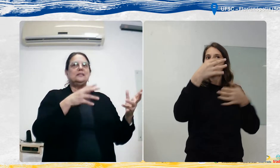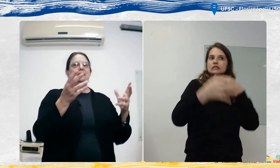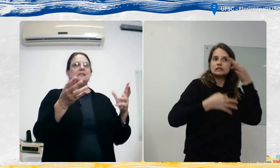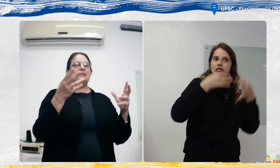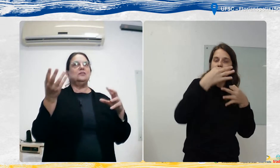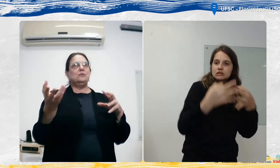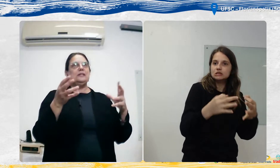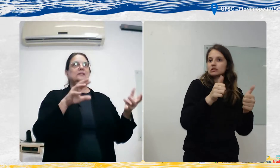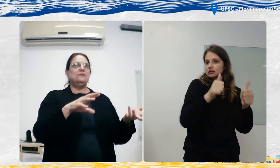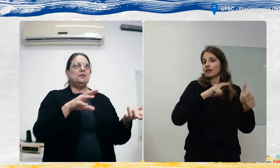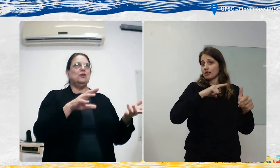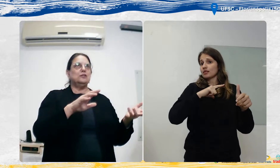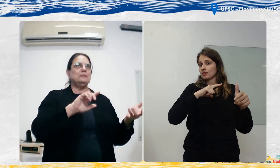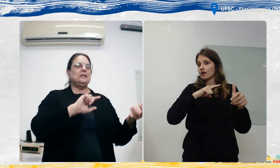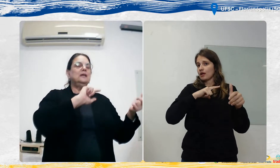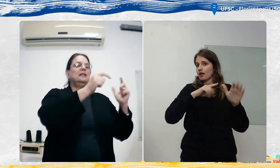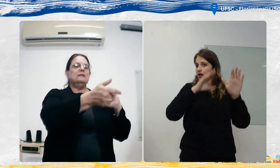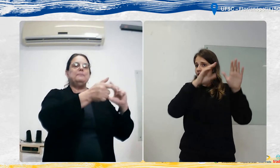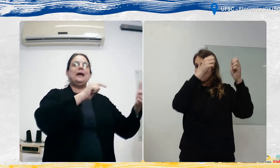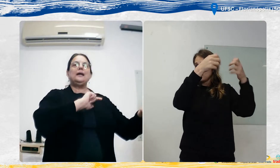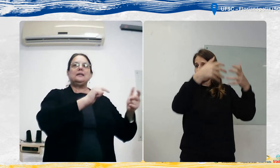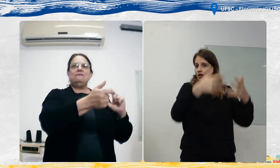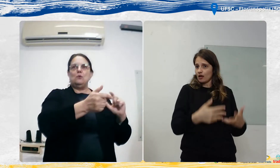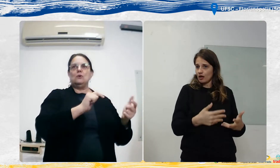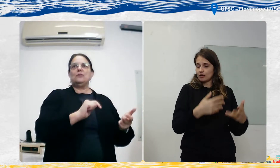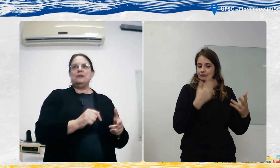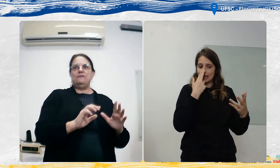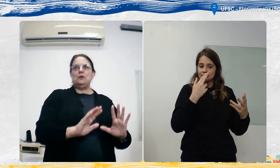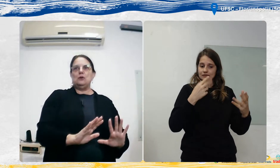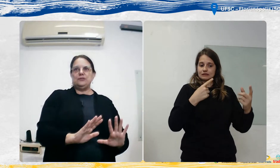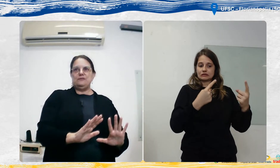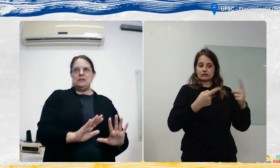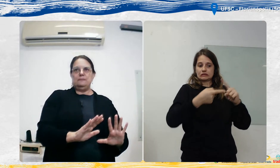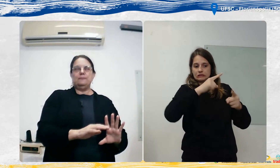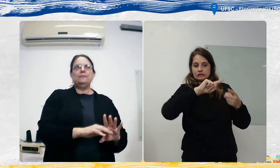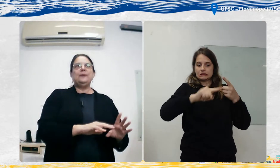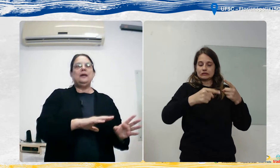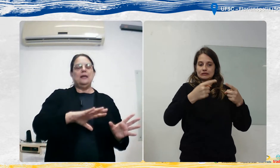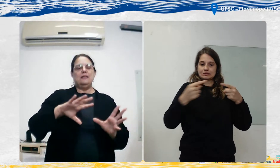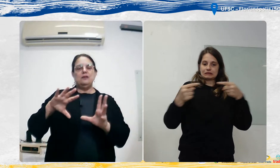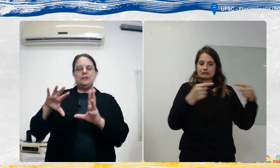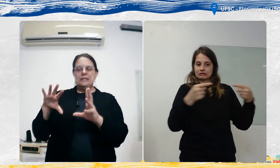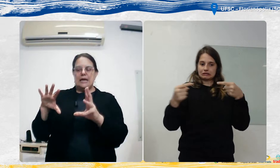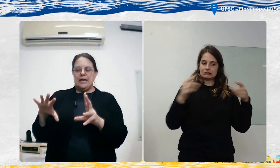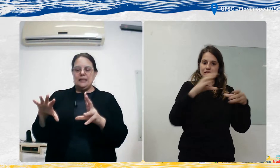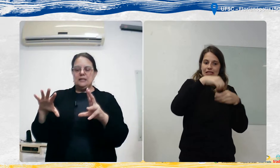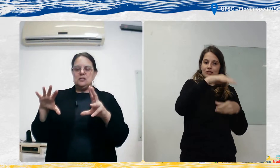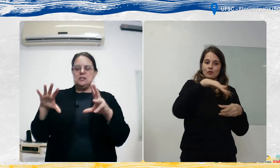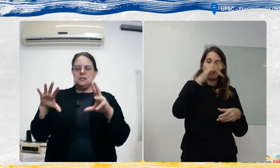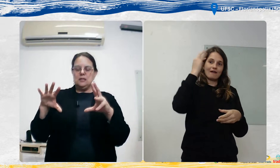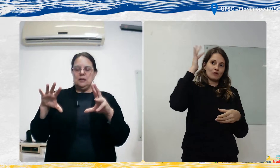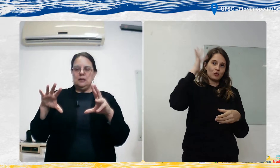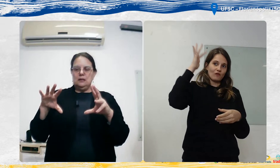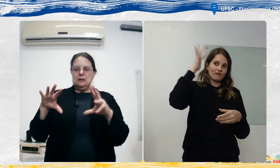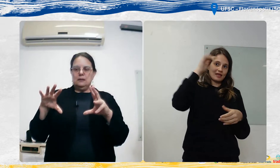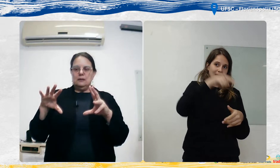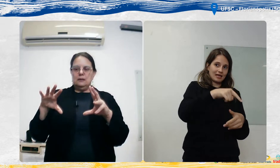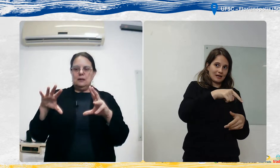weaknesses and strengths of the argument? The back and forth of philosophy. And then there's the ethical,